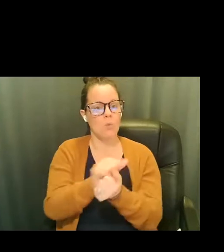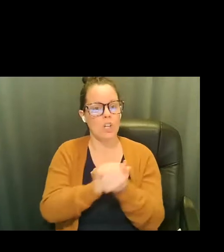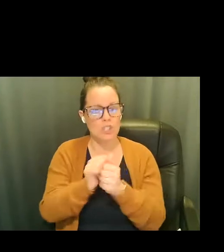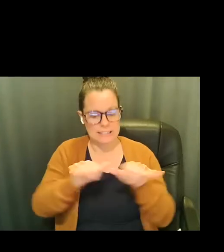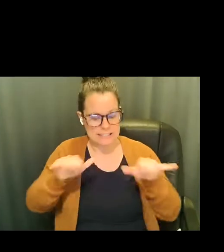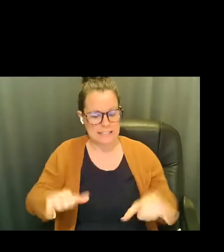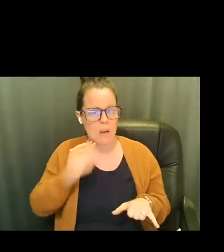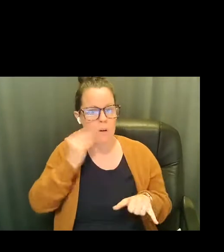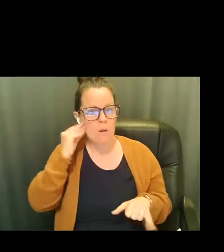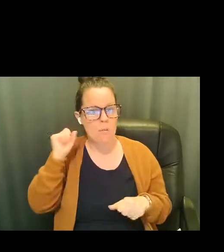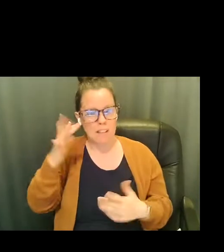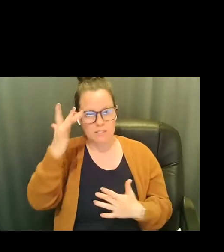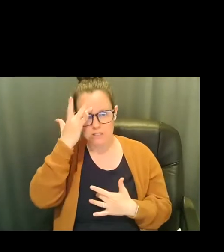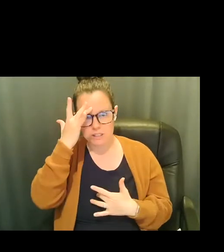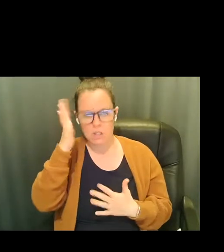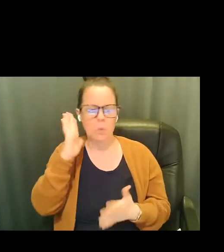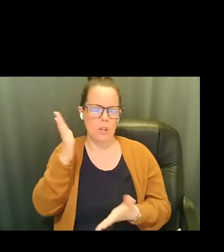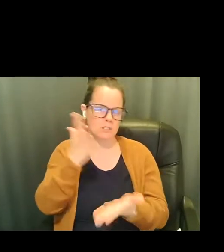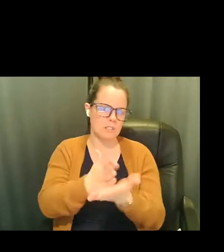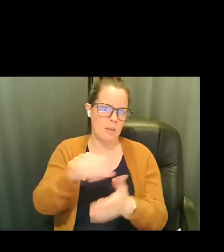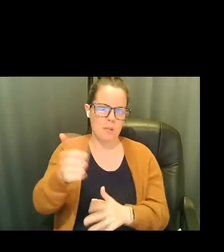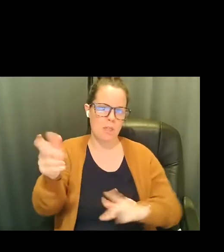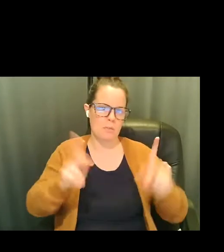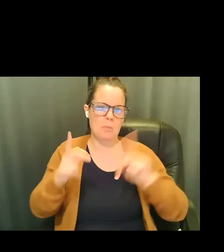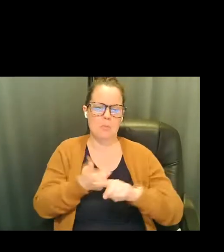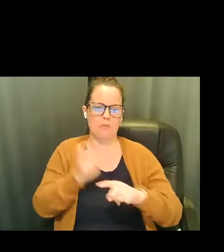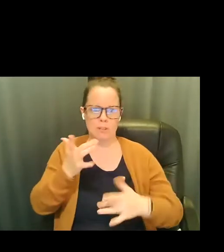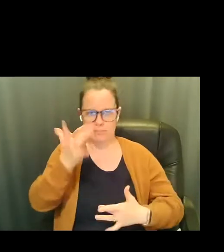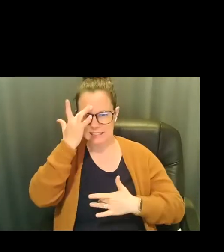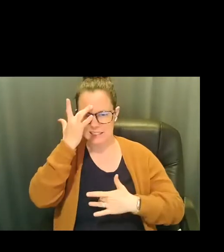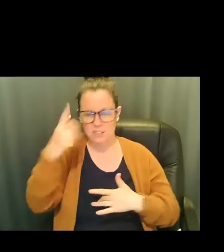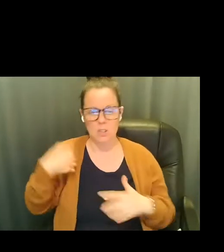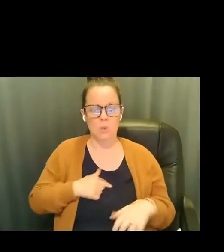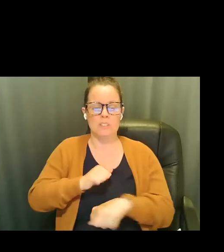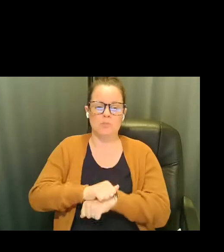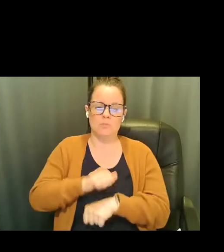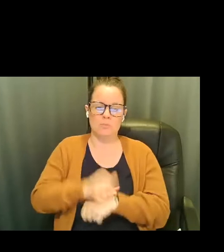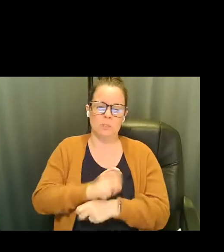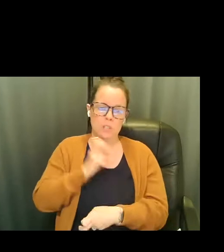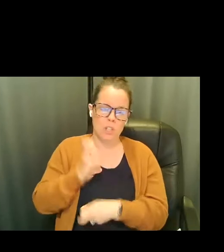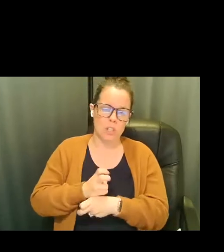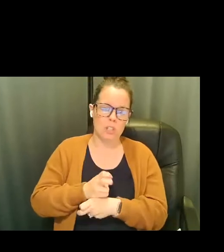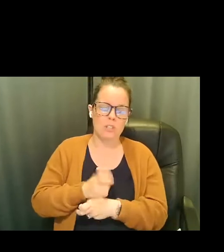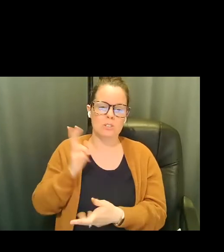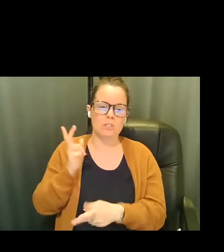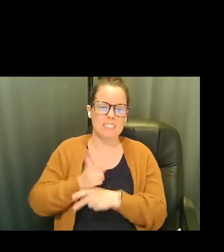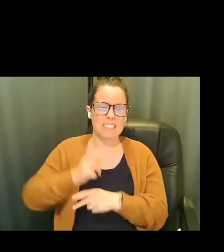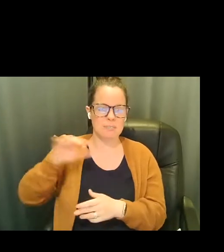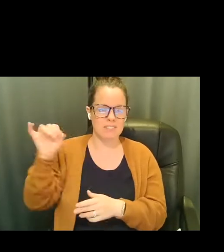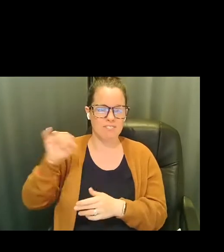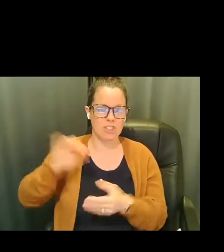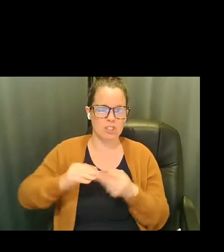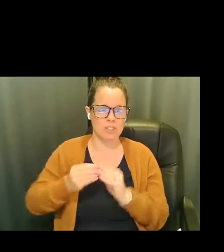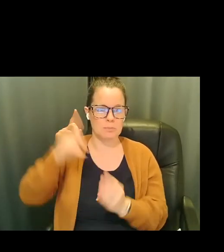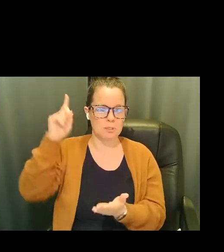if you're sick will keep others from getting ill. We have all worked so hard to keep the number of infections low. We cannot let